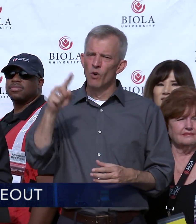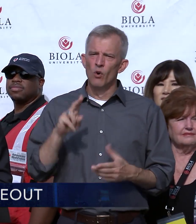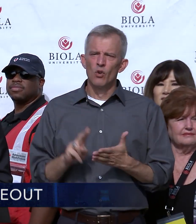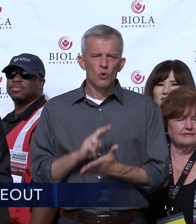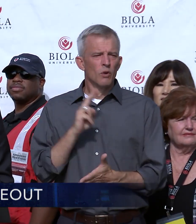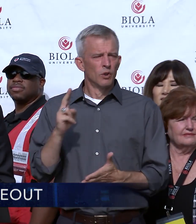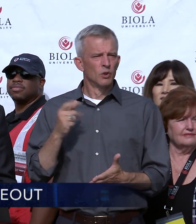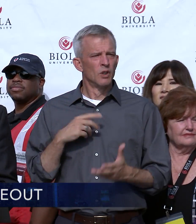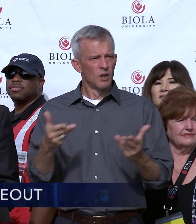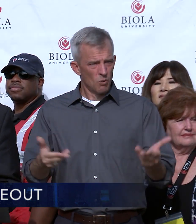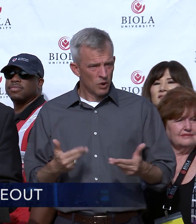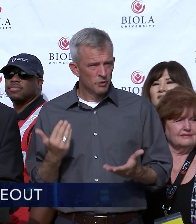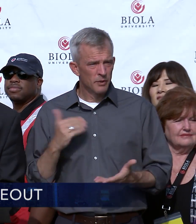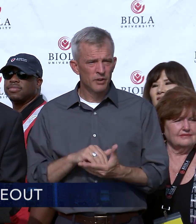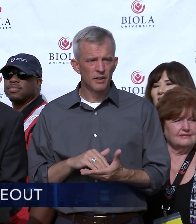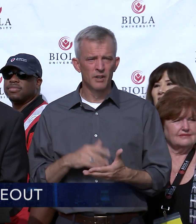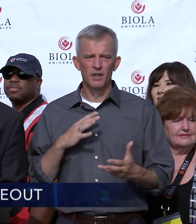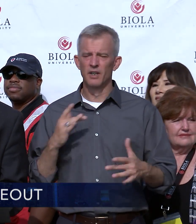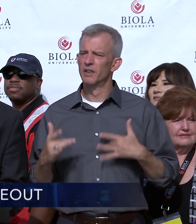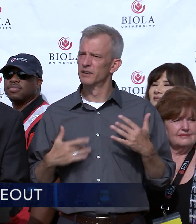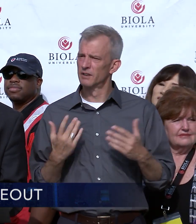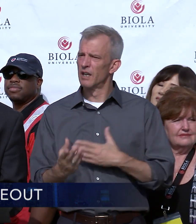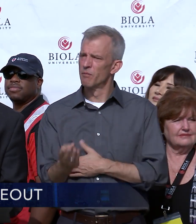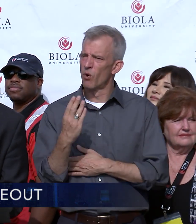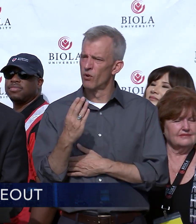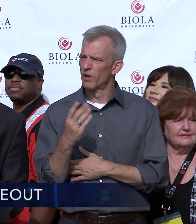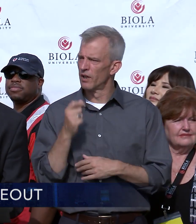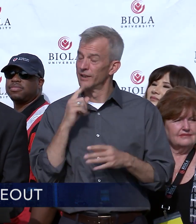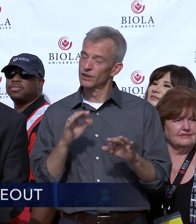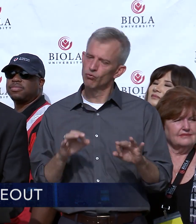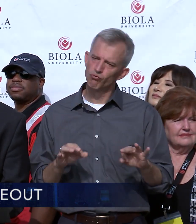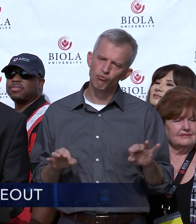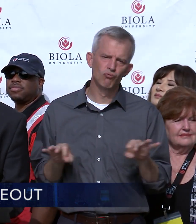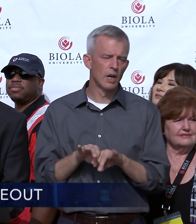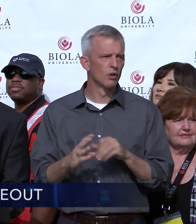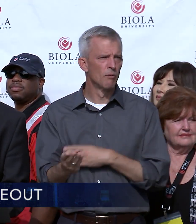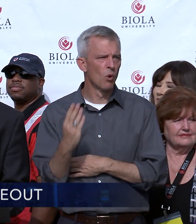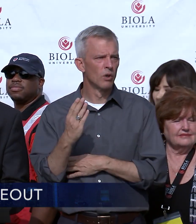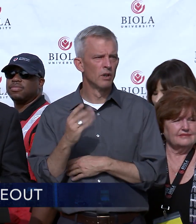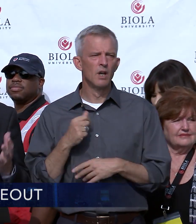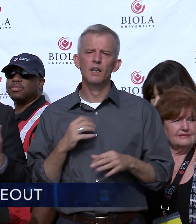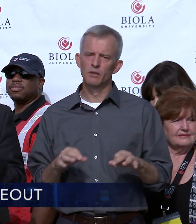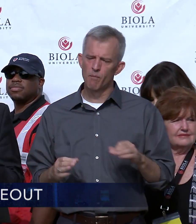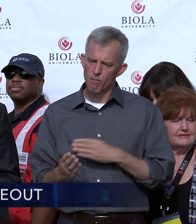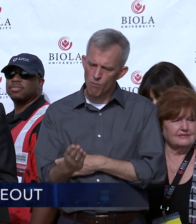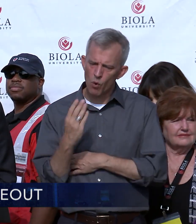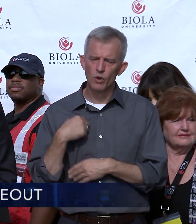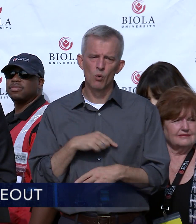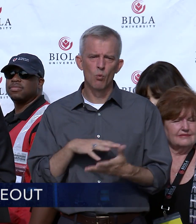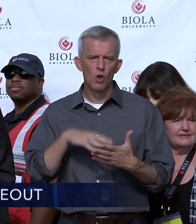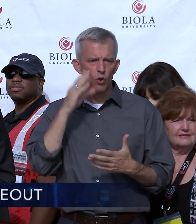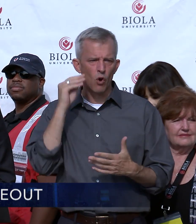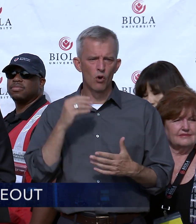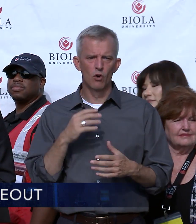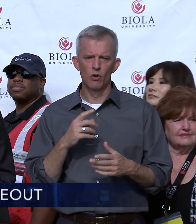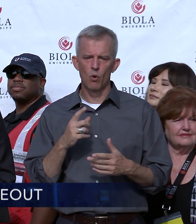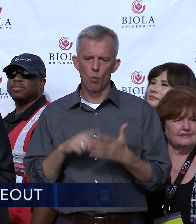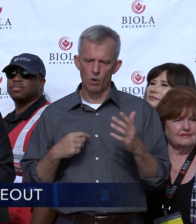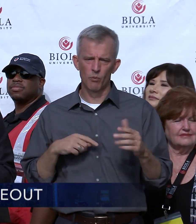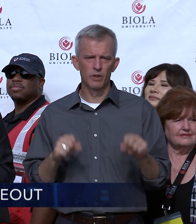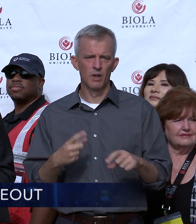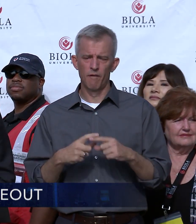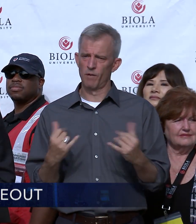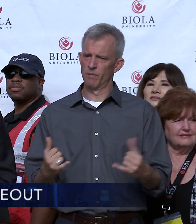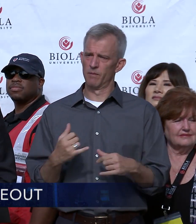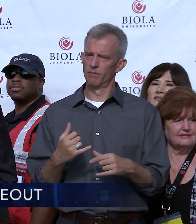this morning, I want to welcome you again. It's an exciting morning. It's a critical morning. It's a morning we learn and gather what we can from this morning's exercise so we're